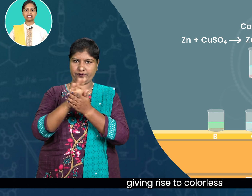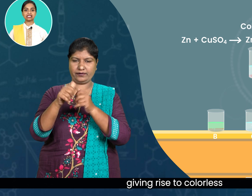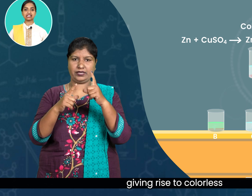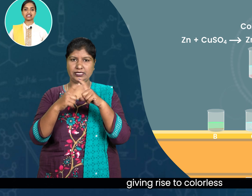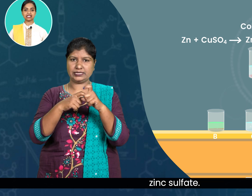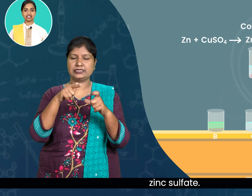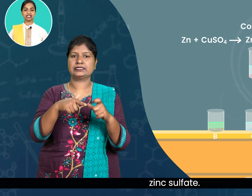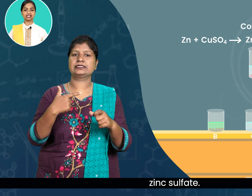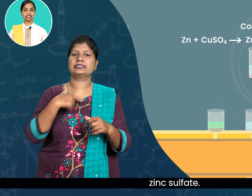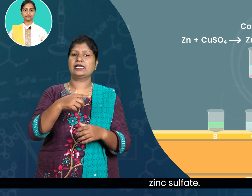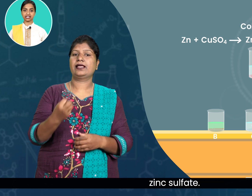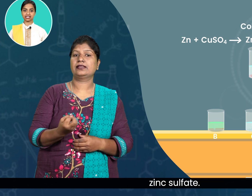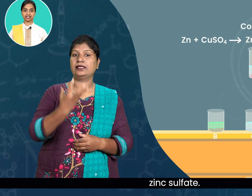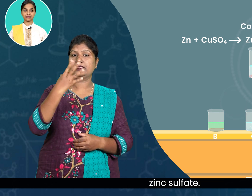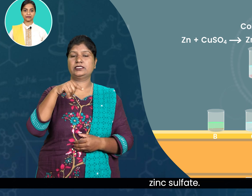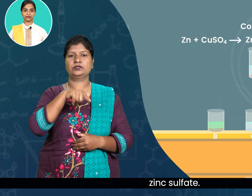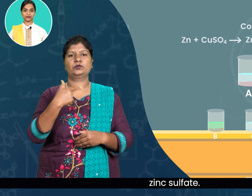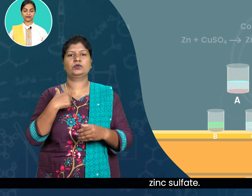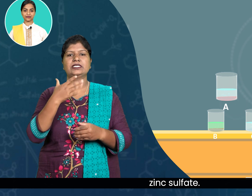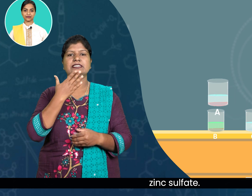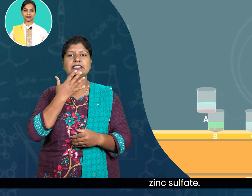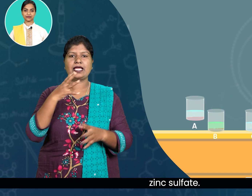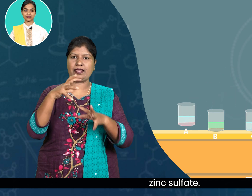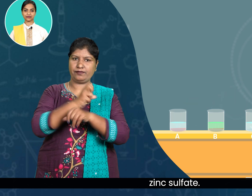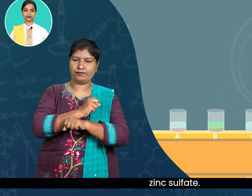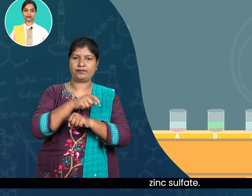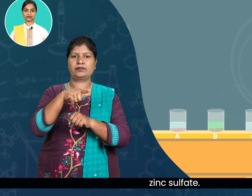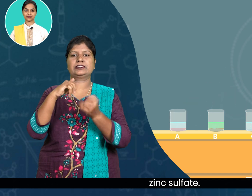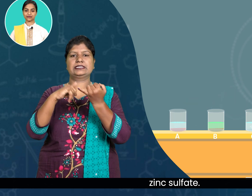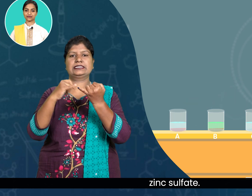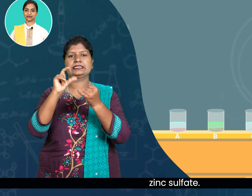to colorless zinc sulfate.